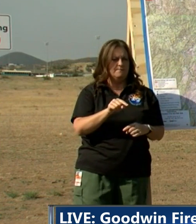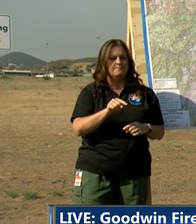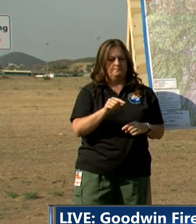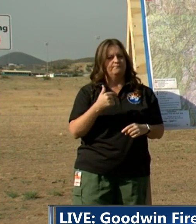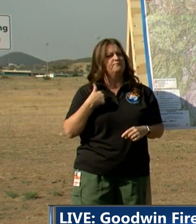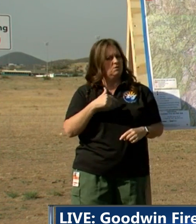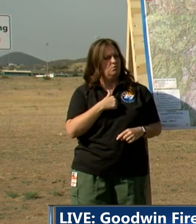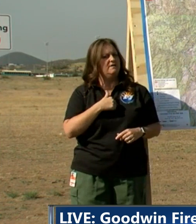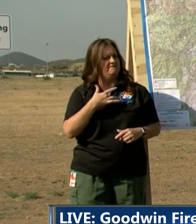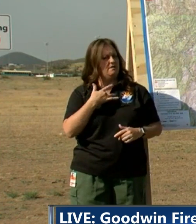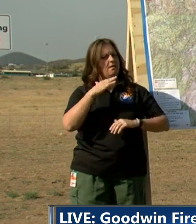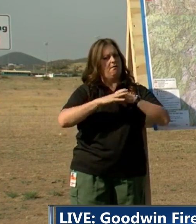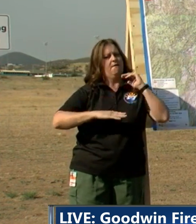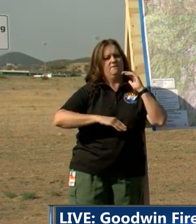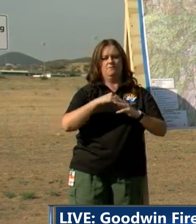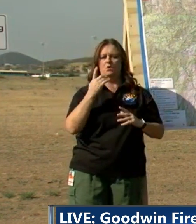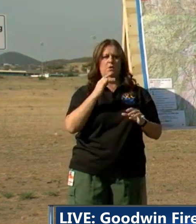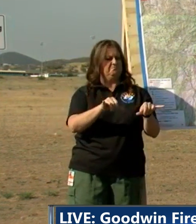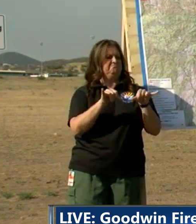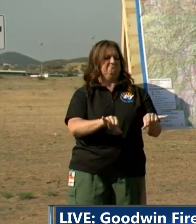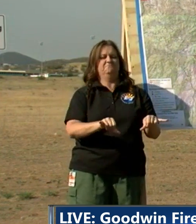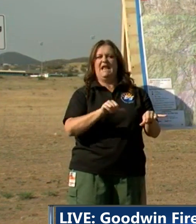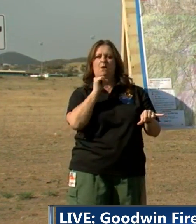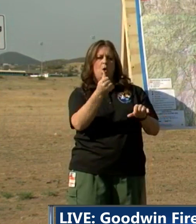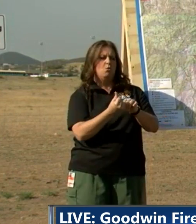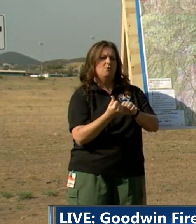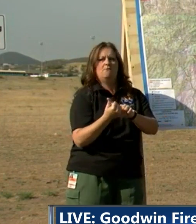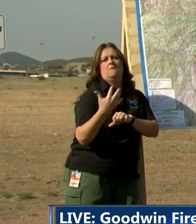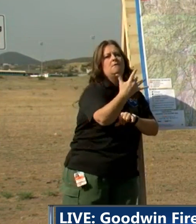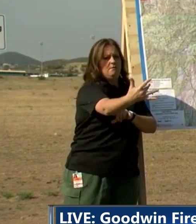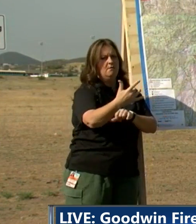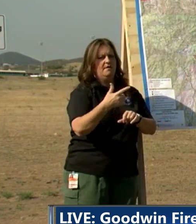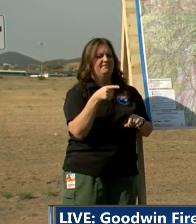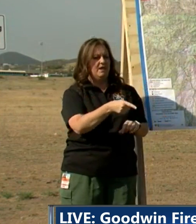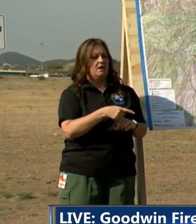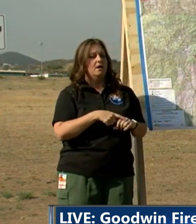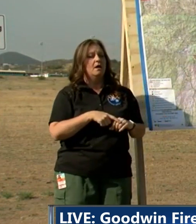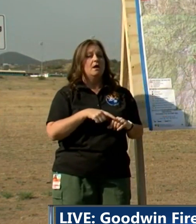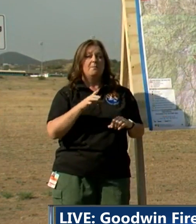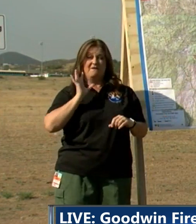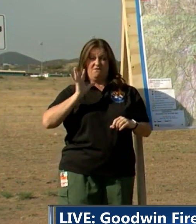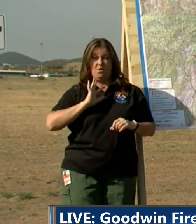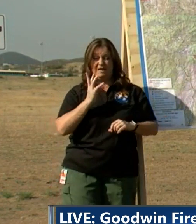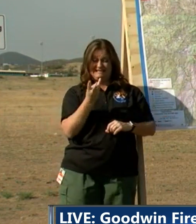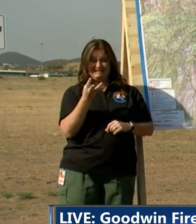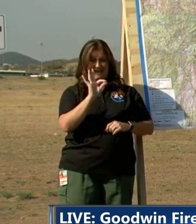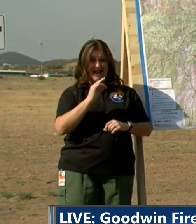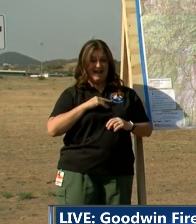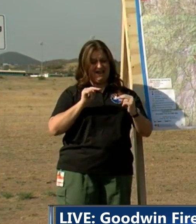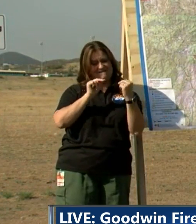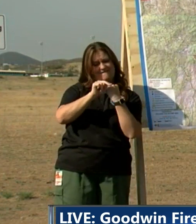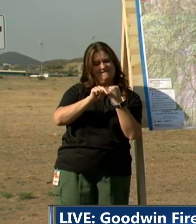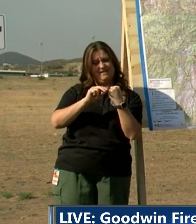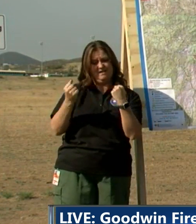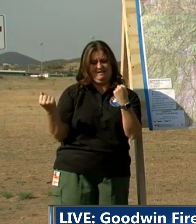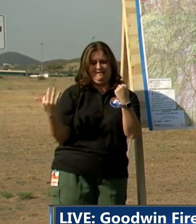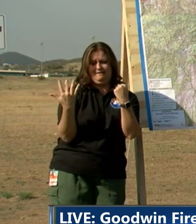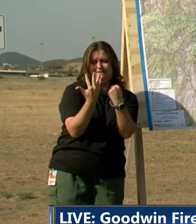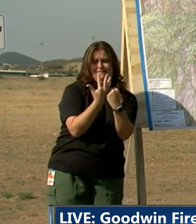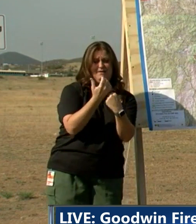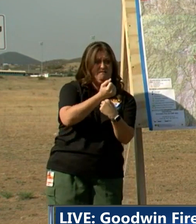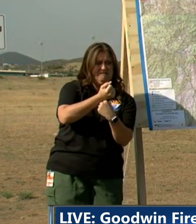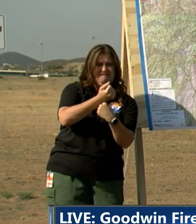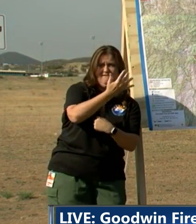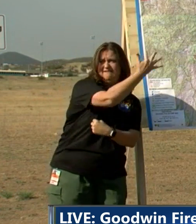we're very comfortable that that's going to stay where it's at. The slop over that went across to Highway 69 and ran off